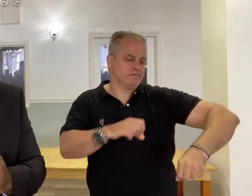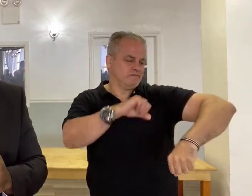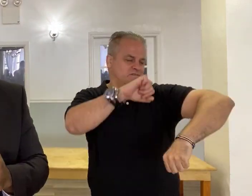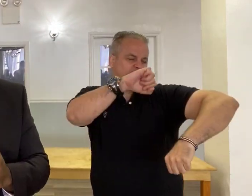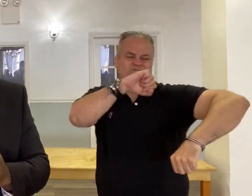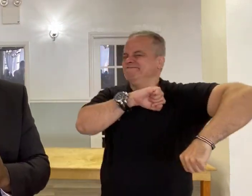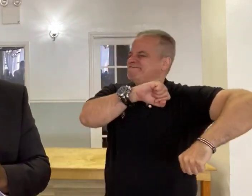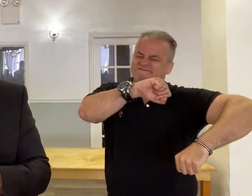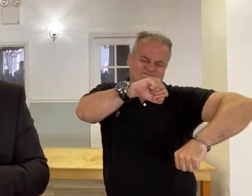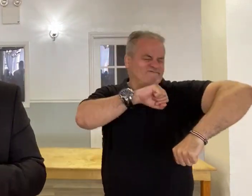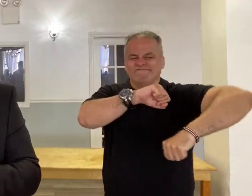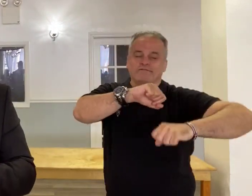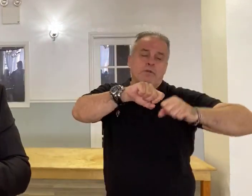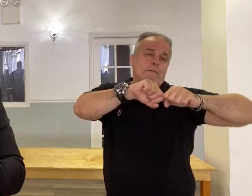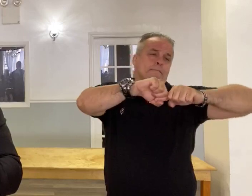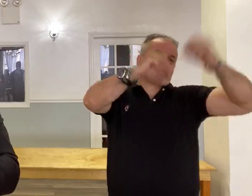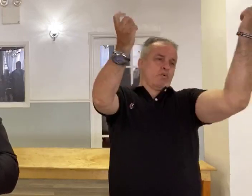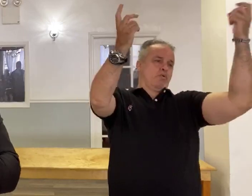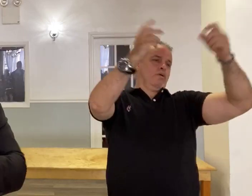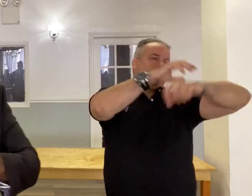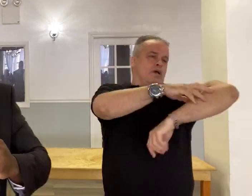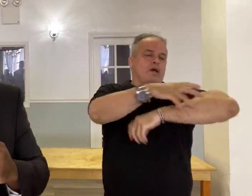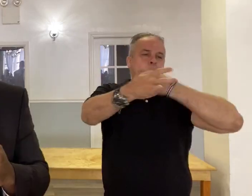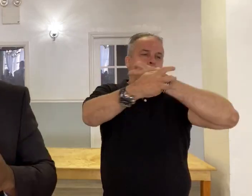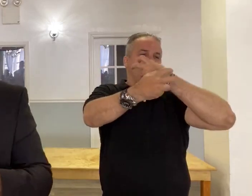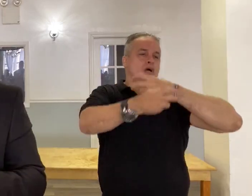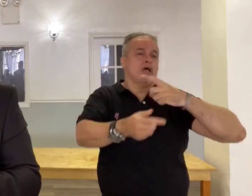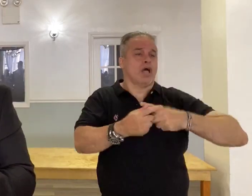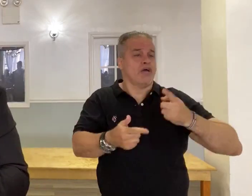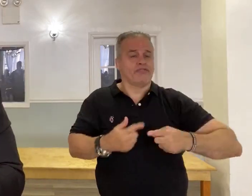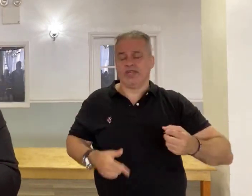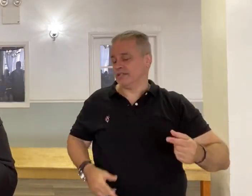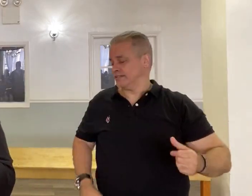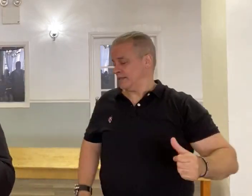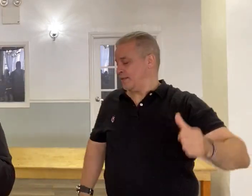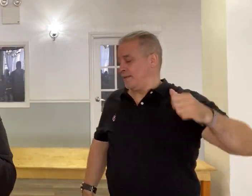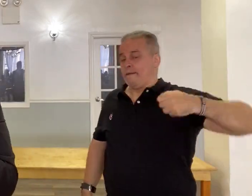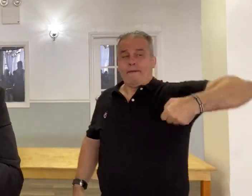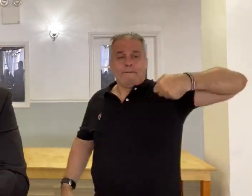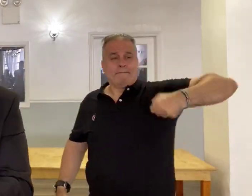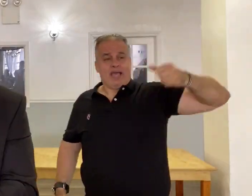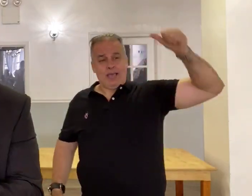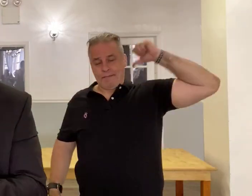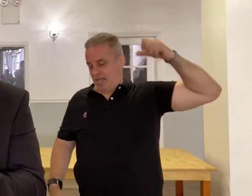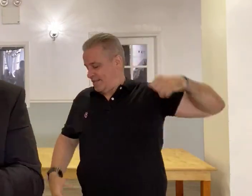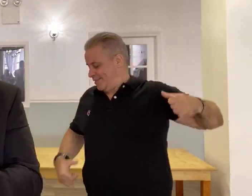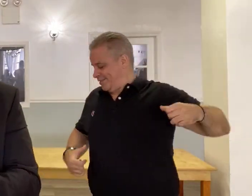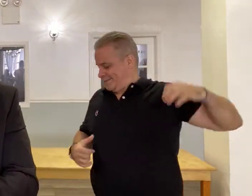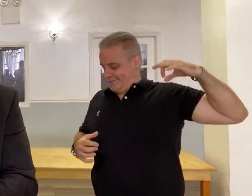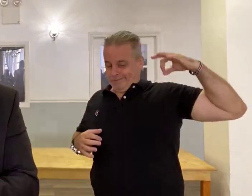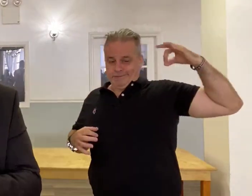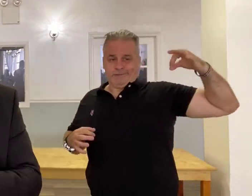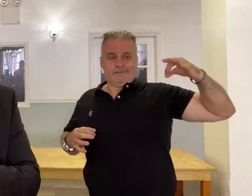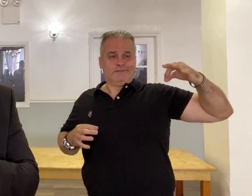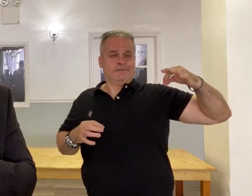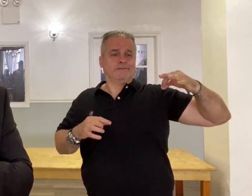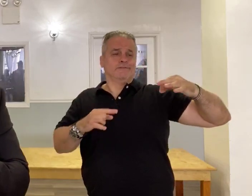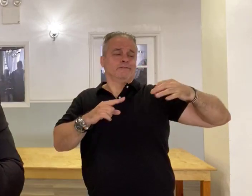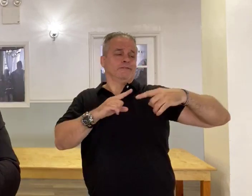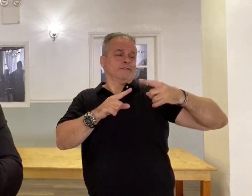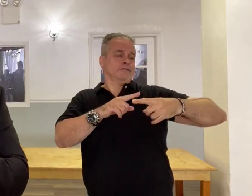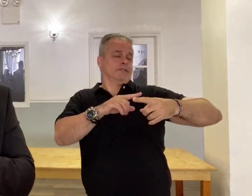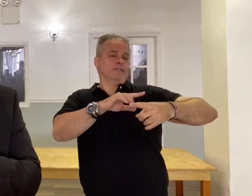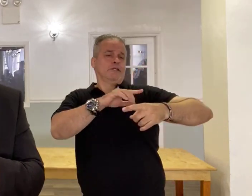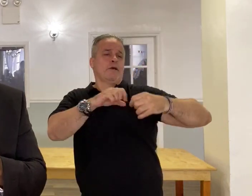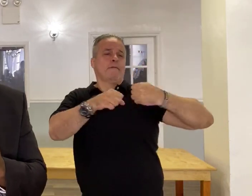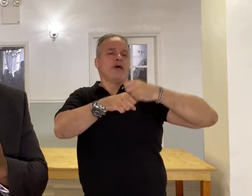arm. And then he took out of his backpack something to do a tourniquet to cut off